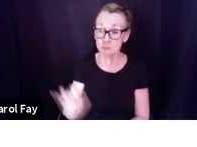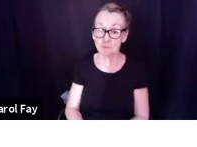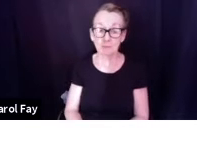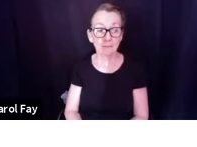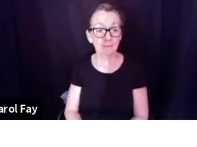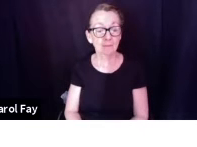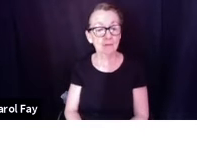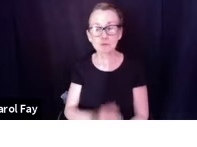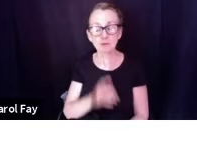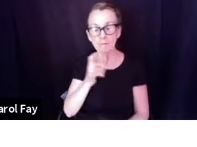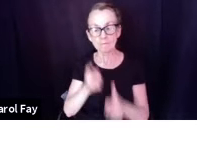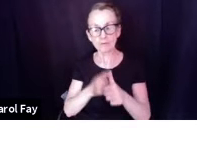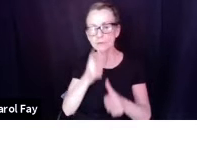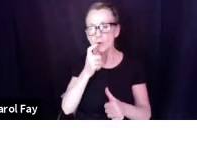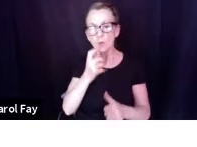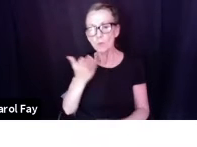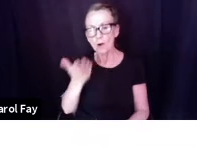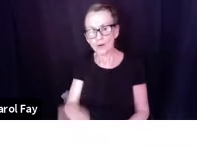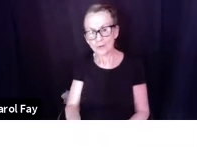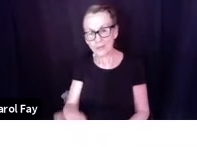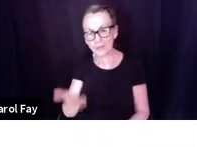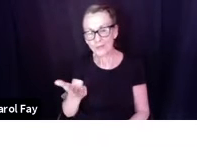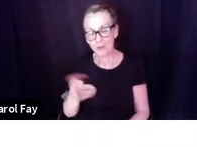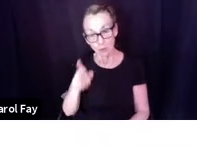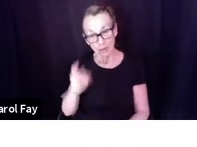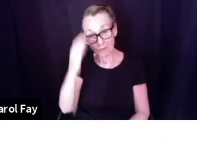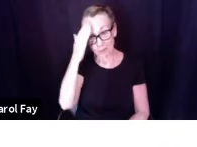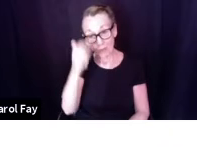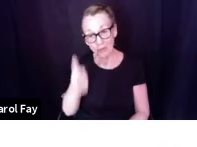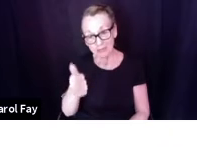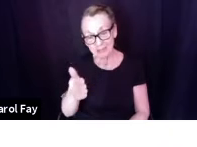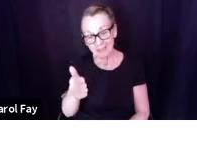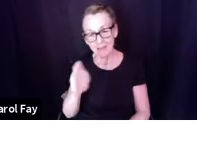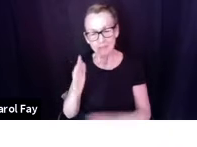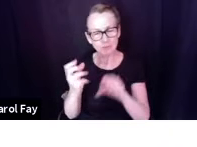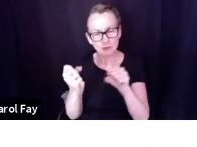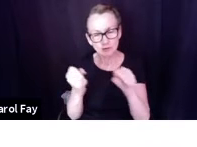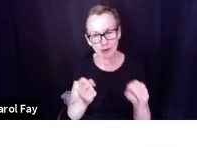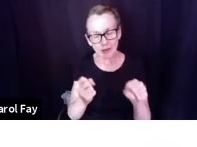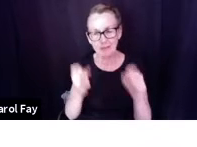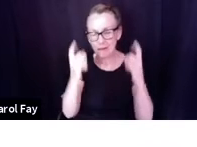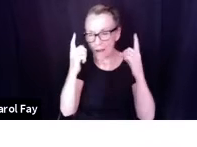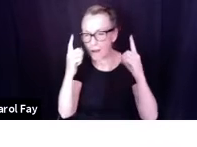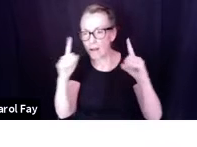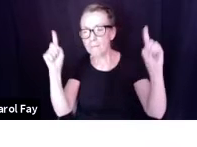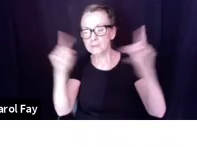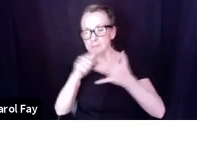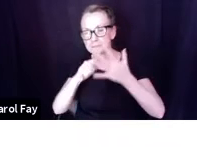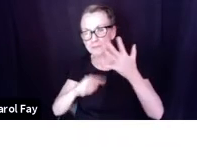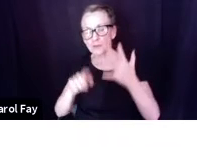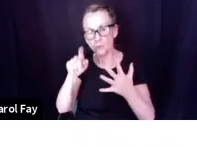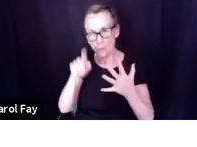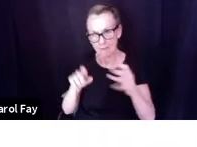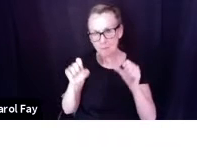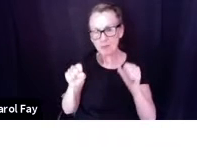So who are you? You have to know yourself, your strengths and accomplishments. You really have to be able